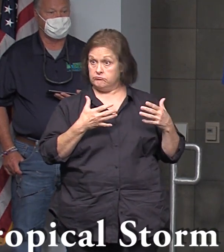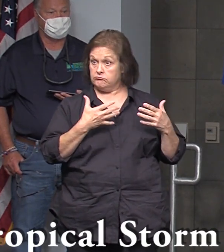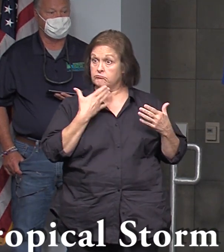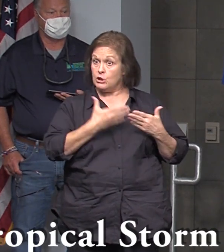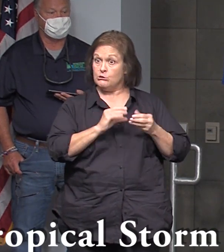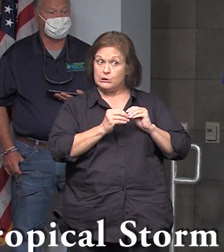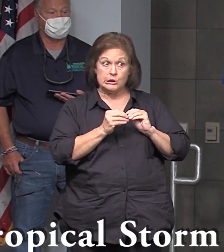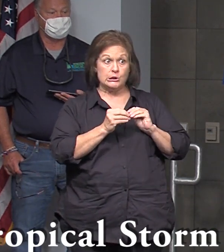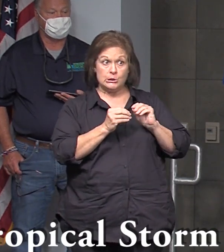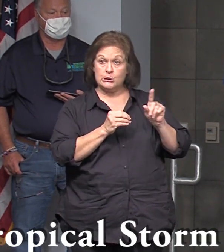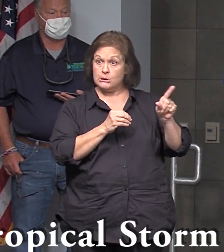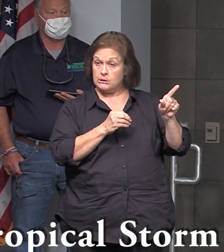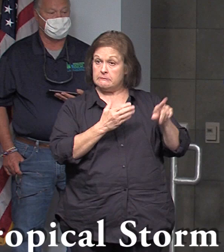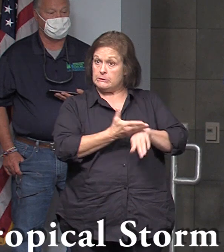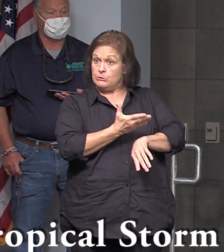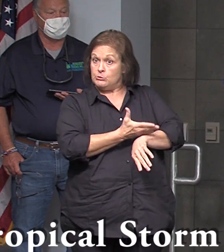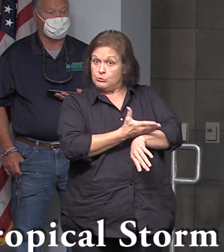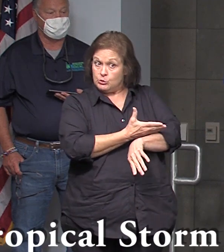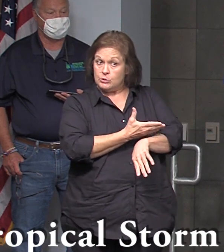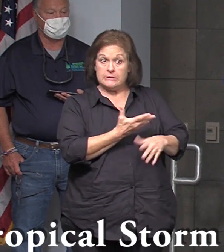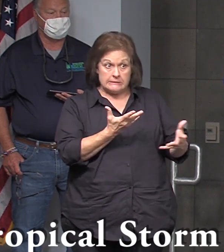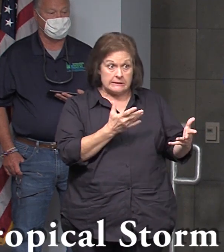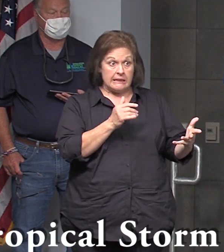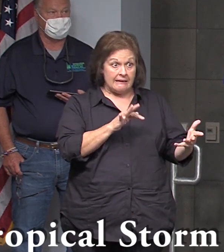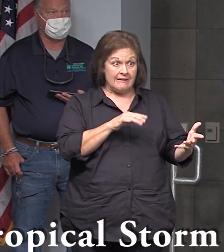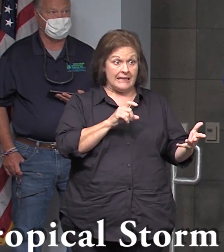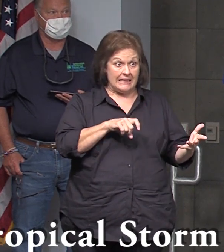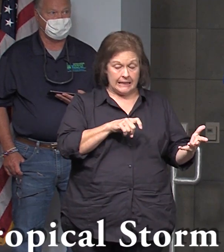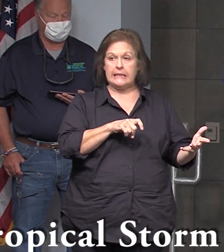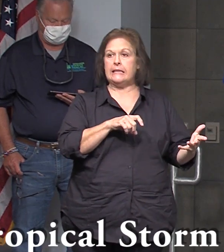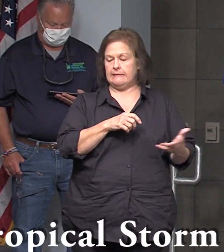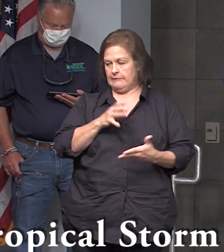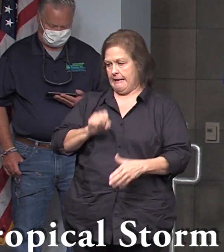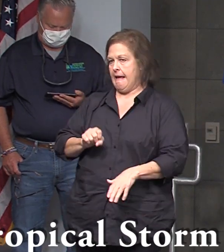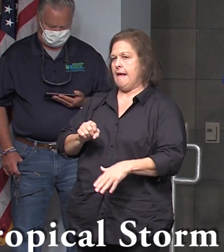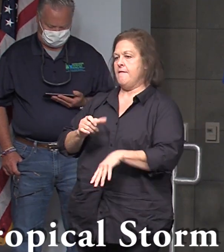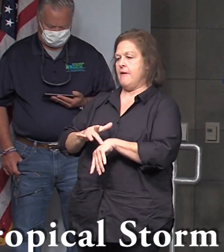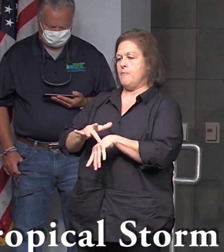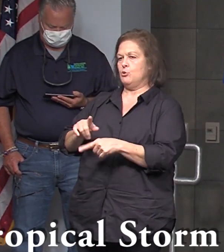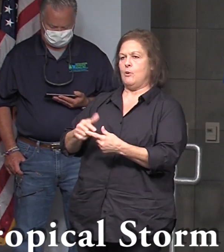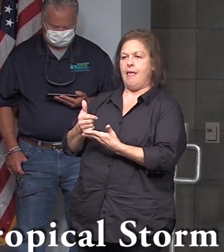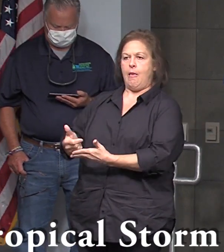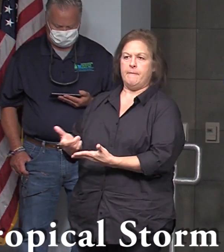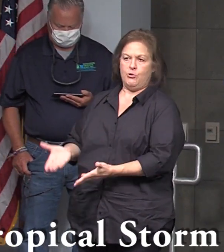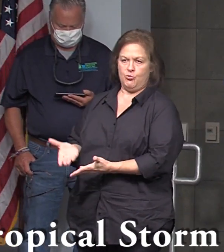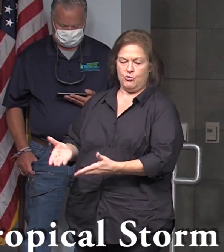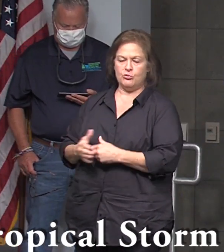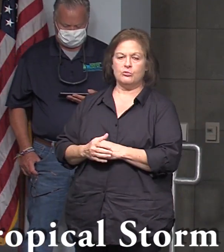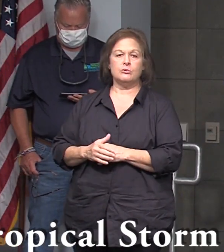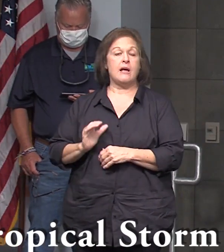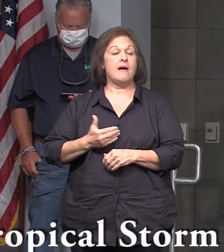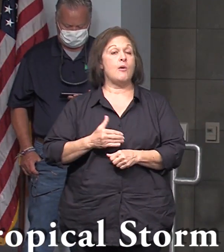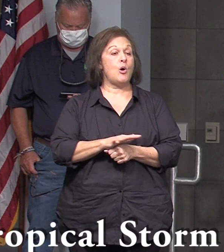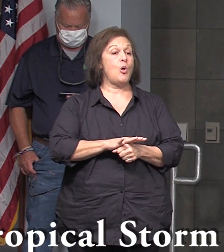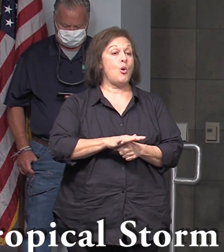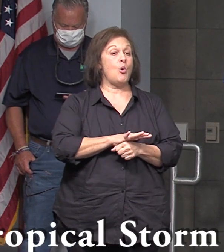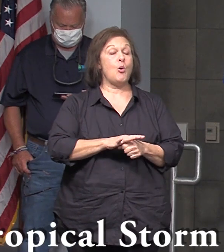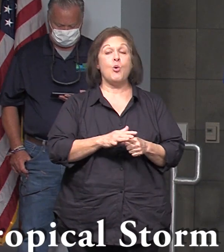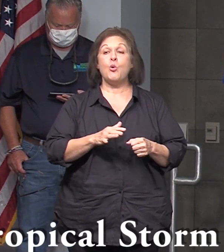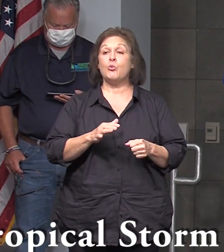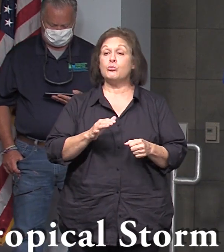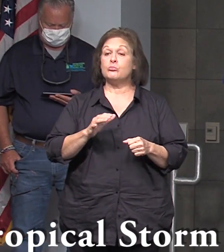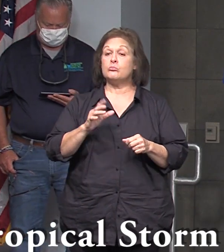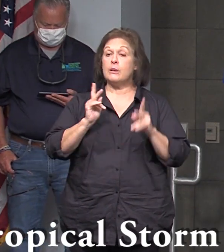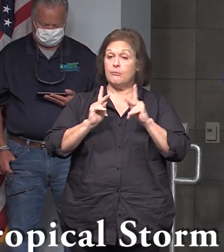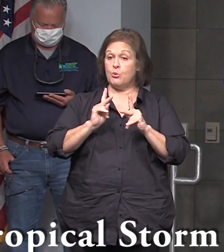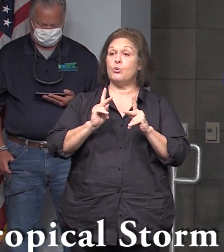off resources and we're moving them into this region as well to assist. We also have our local base crews I mentioned, boots